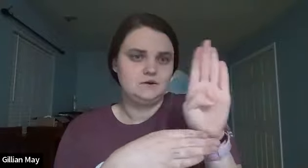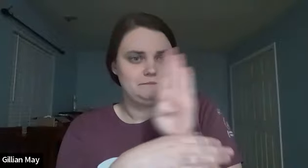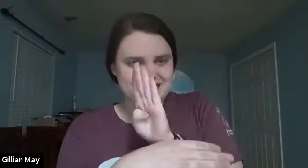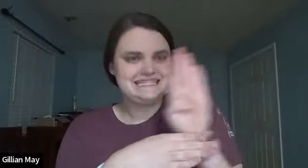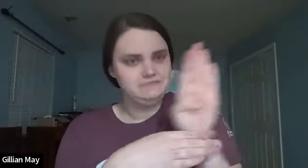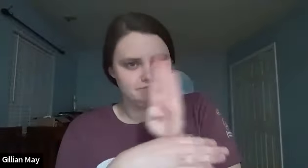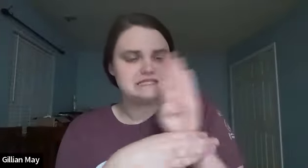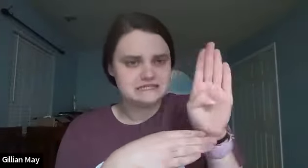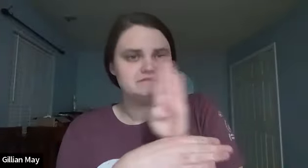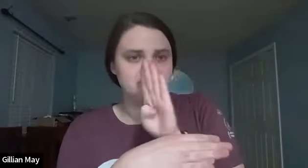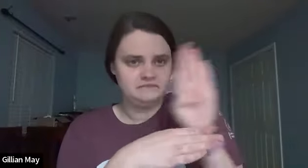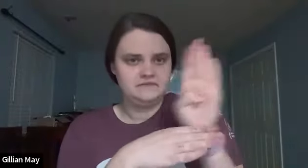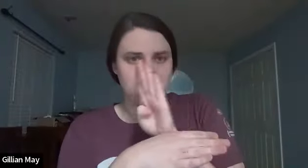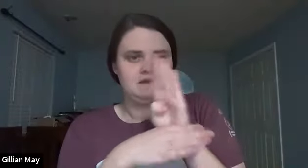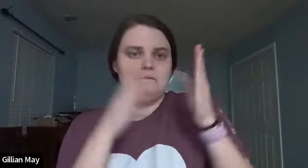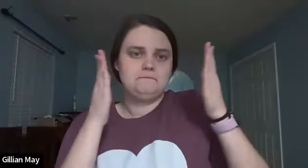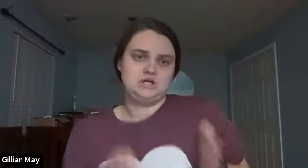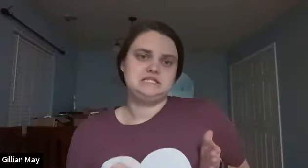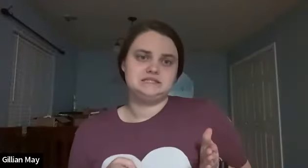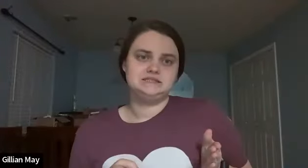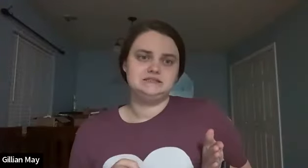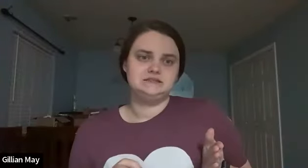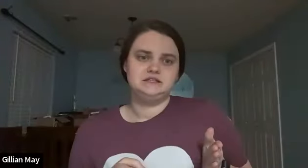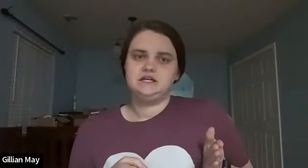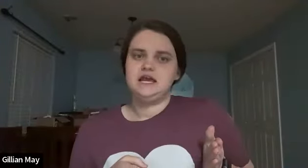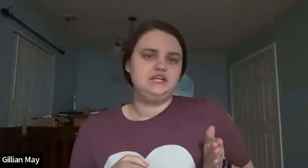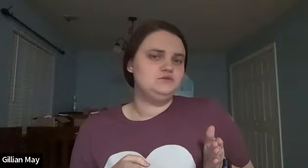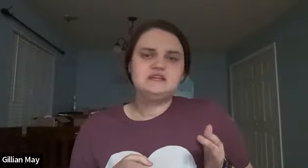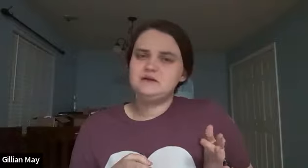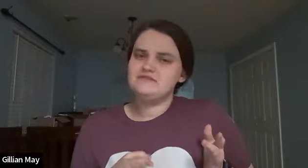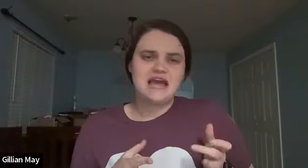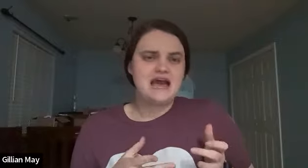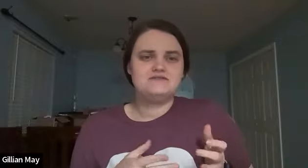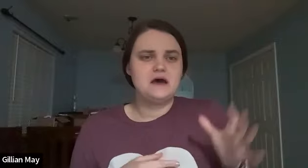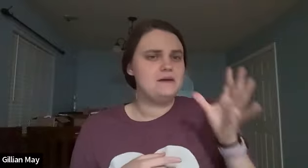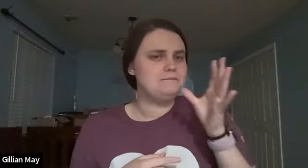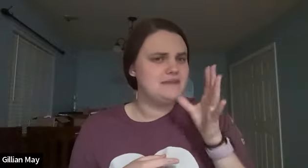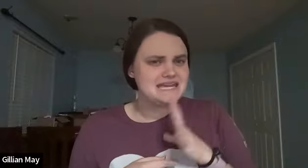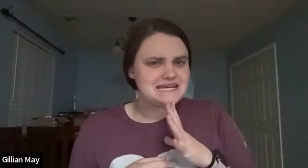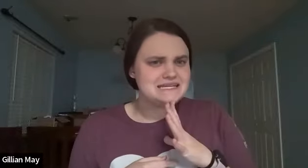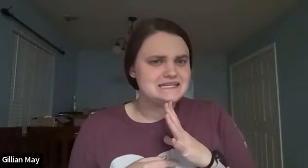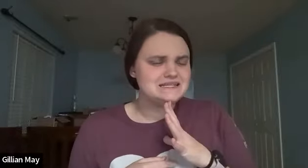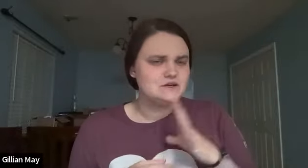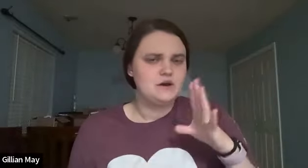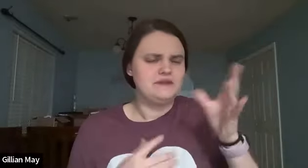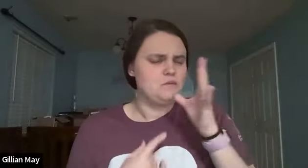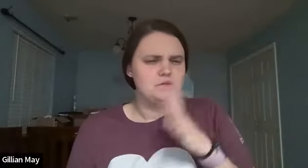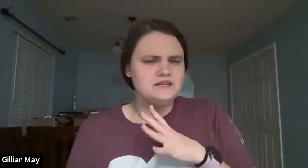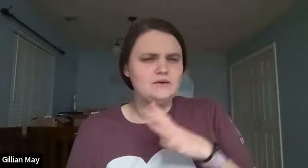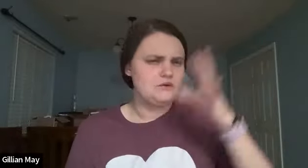or busy business person. And you really don't have to add that man, I mean, that woman or